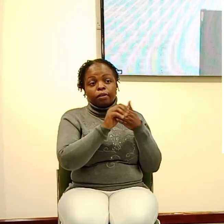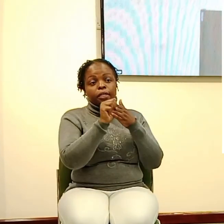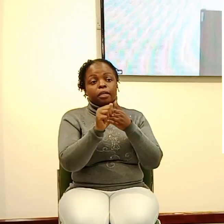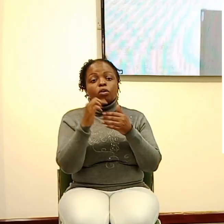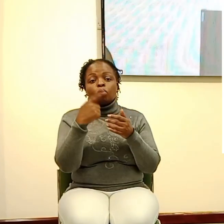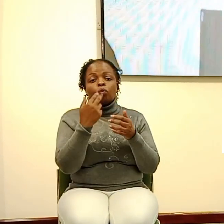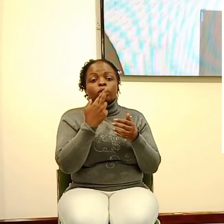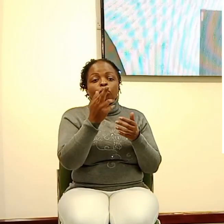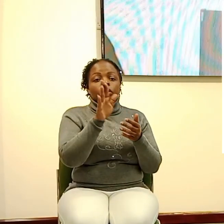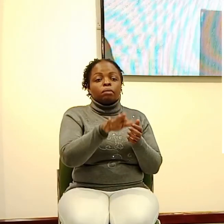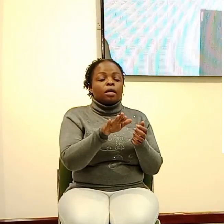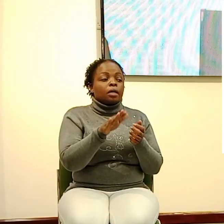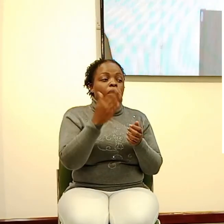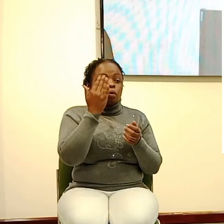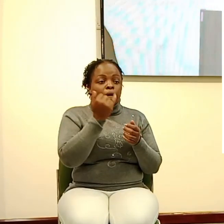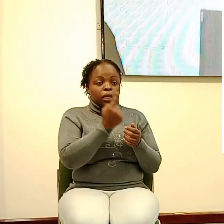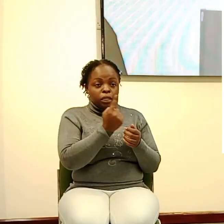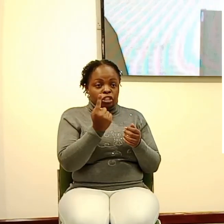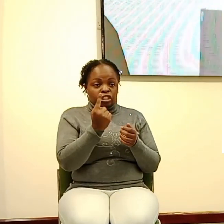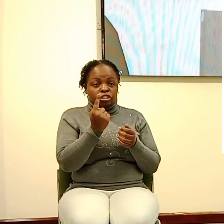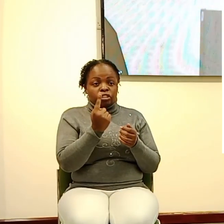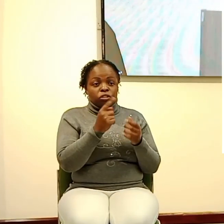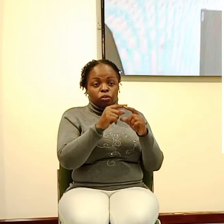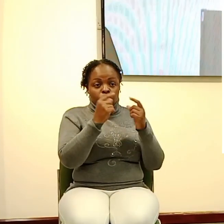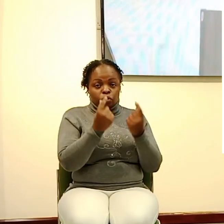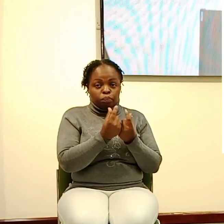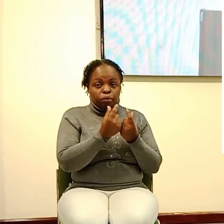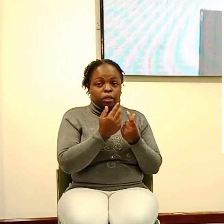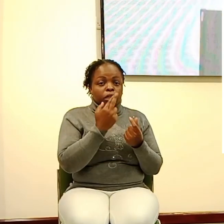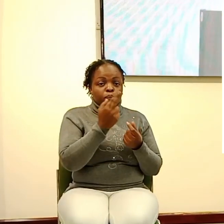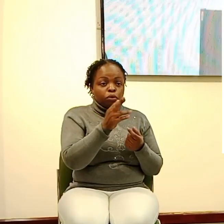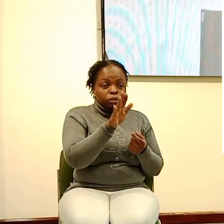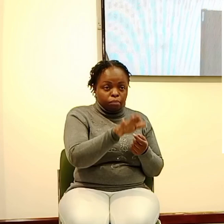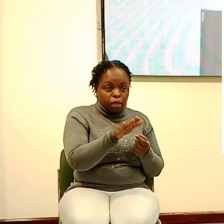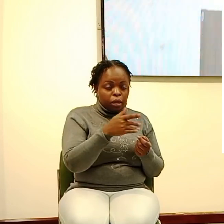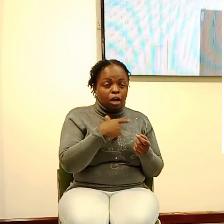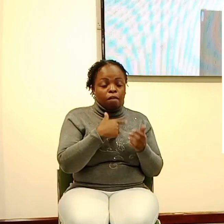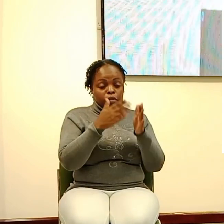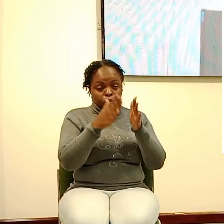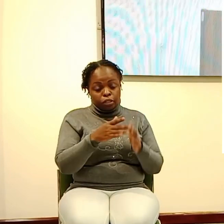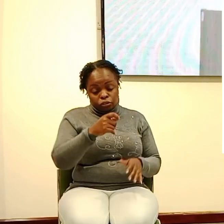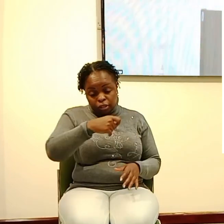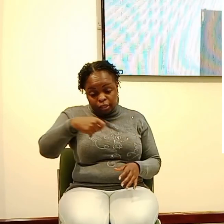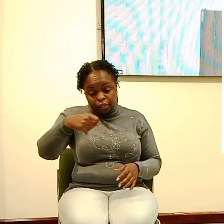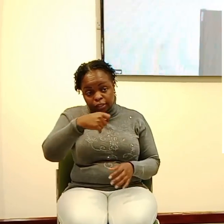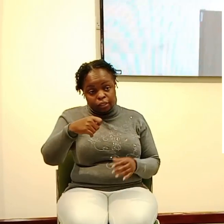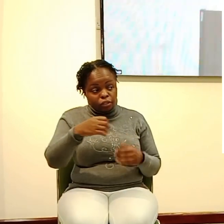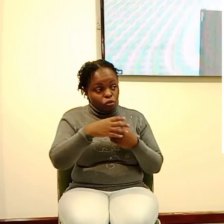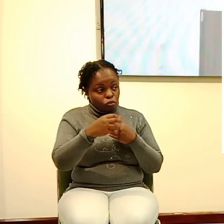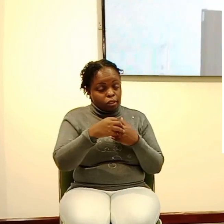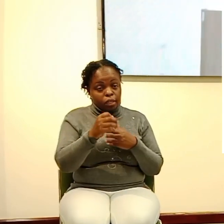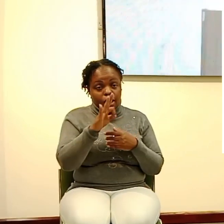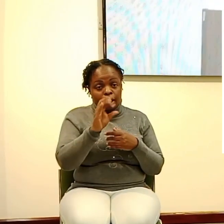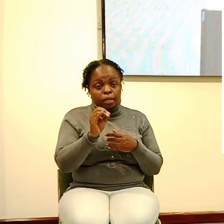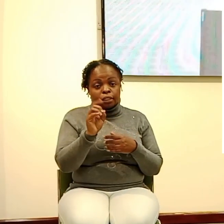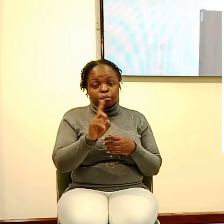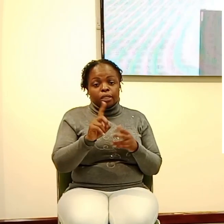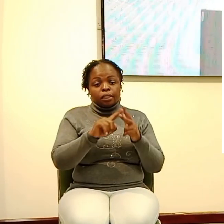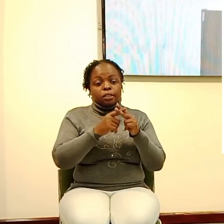report back? Because every group will report back. Do you have someone taking notes? 30 minutes